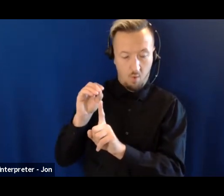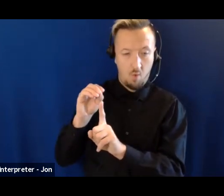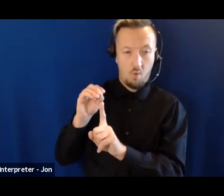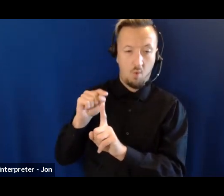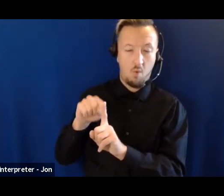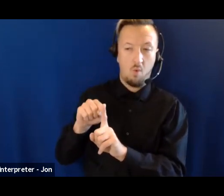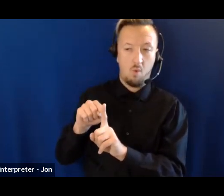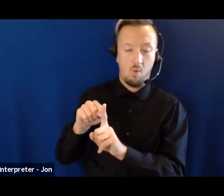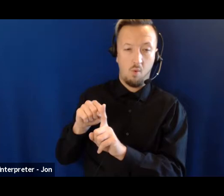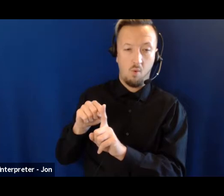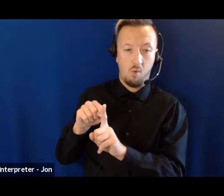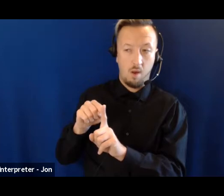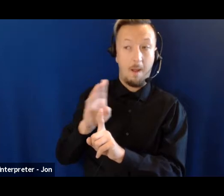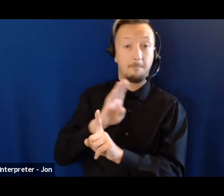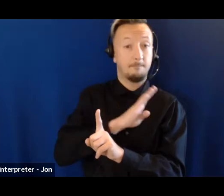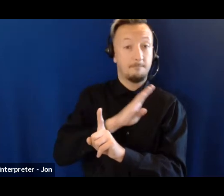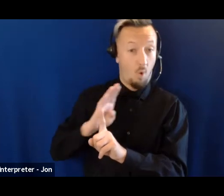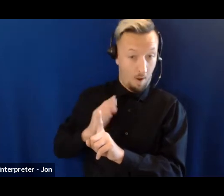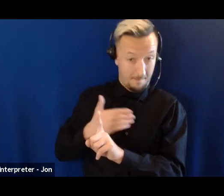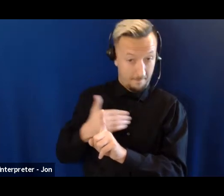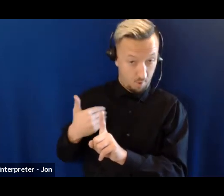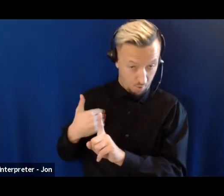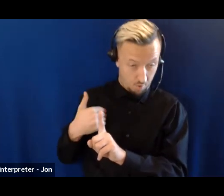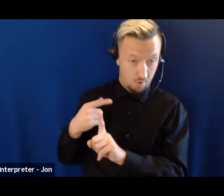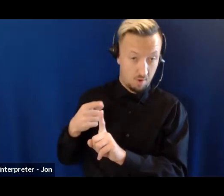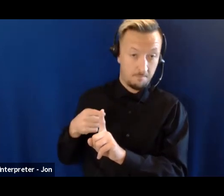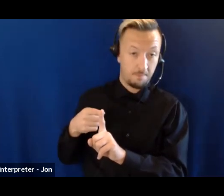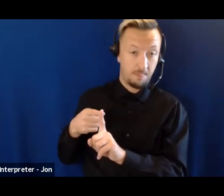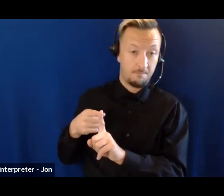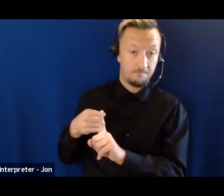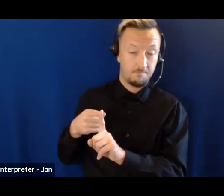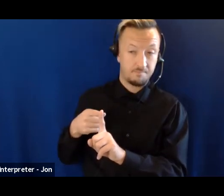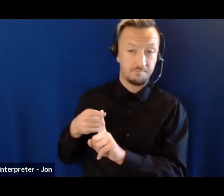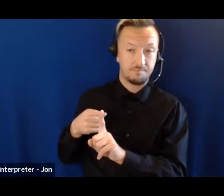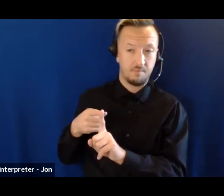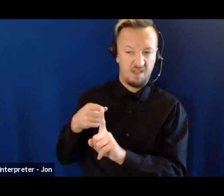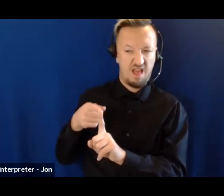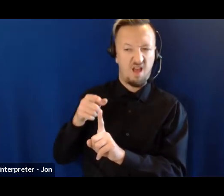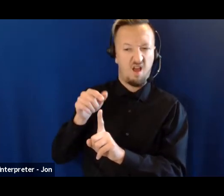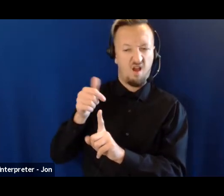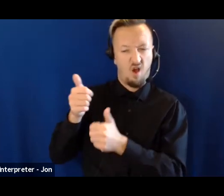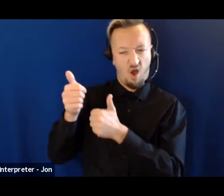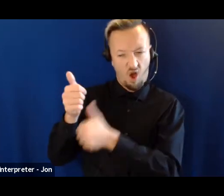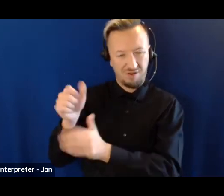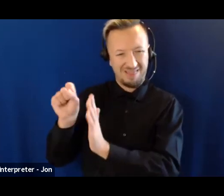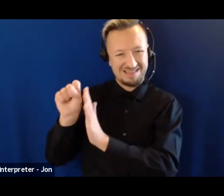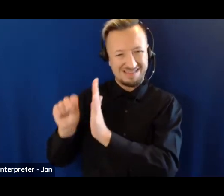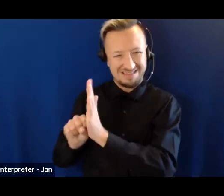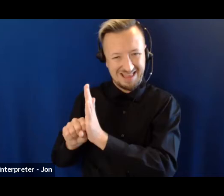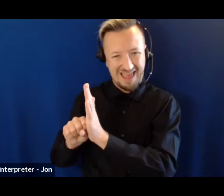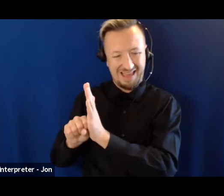is a board member of the state entity and not an employee of the